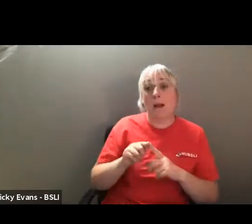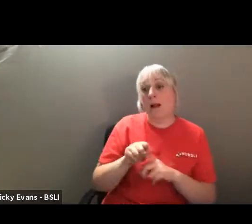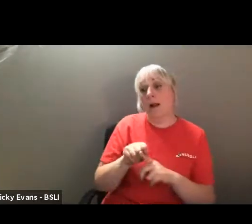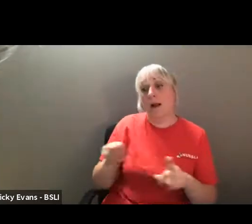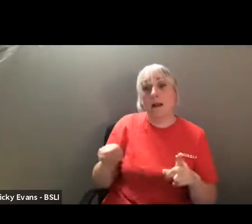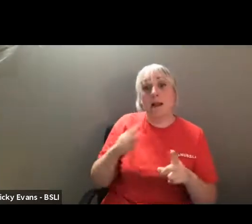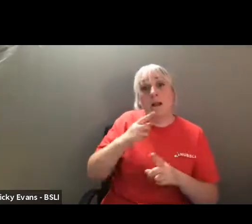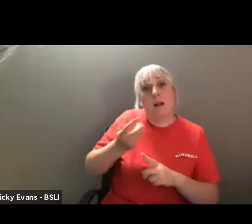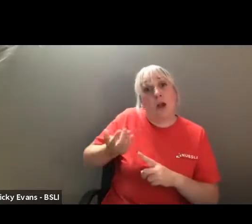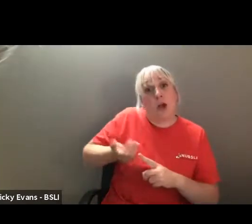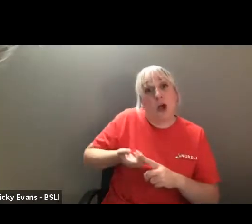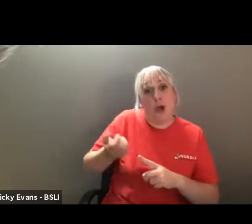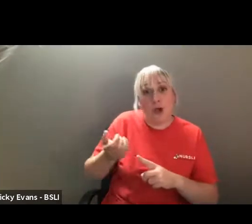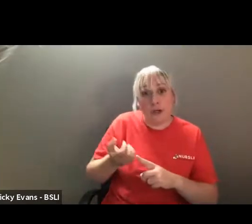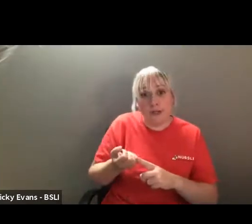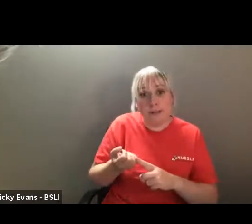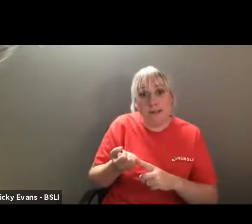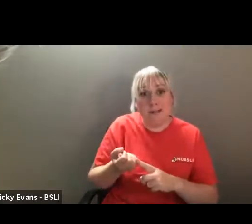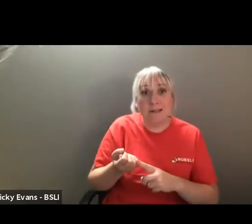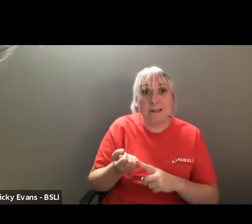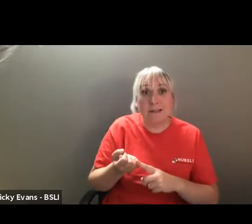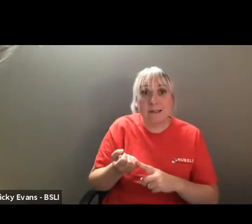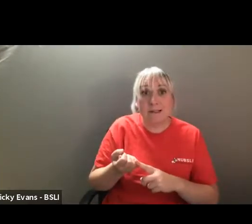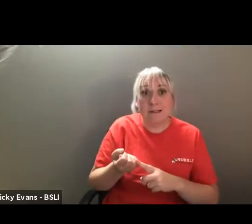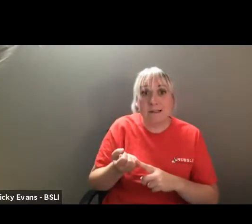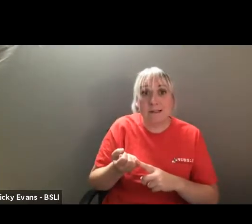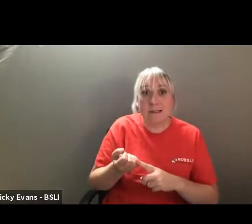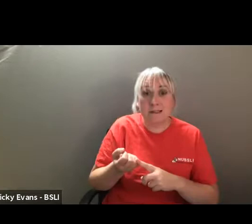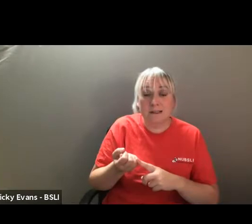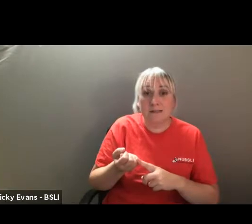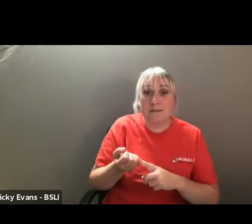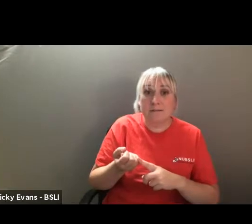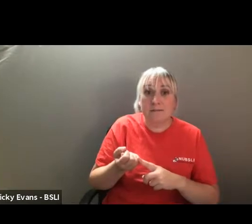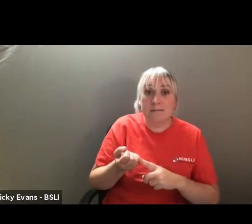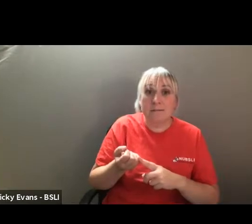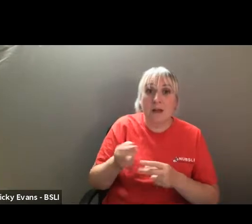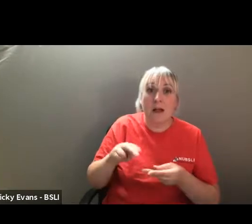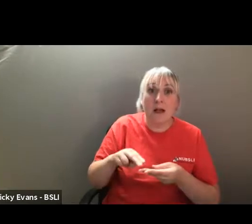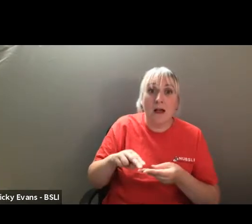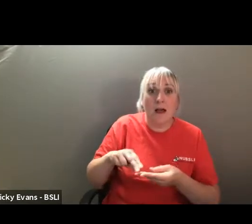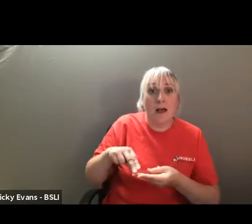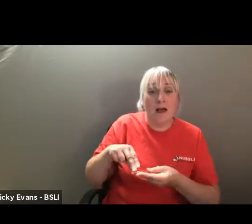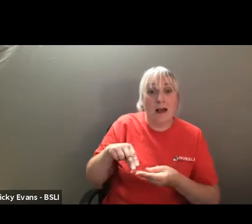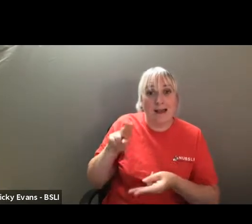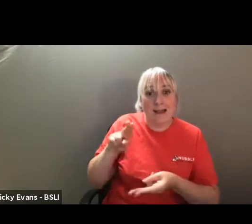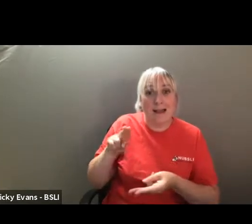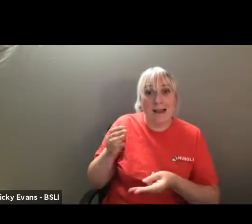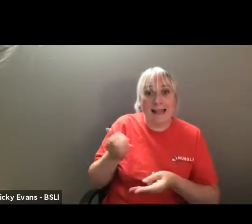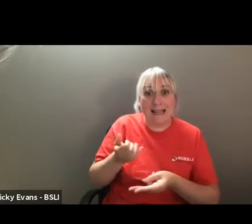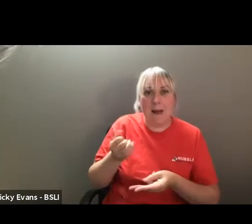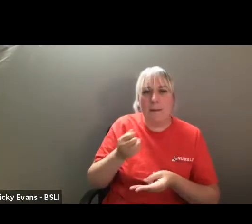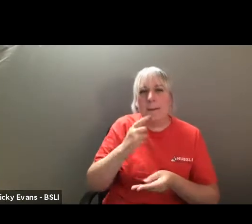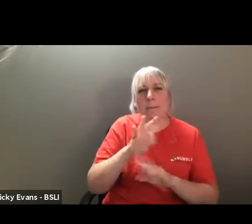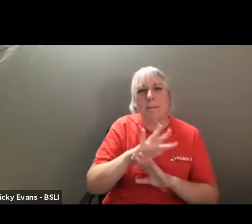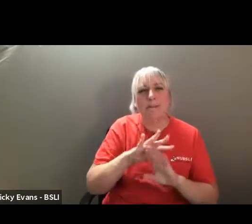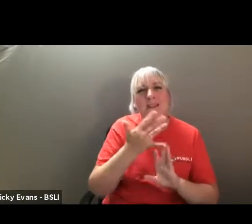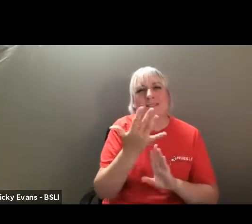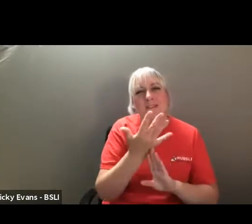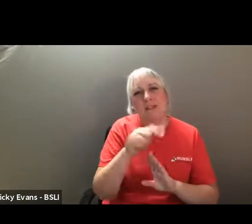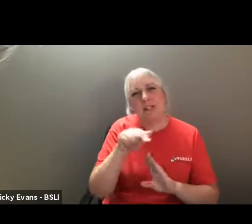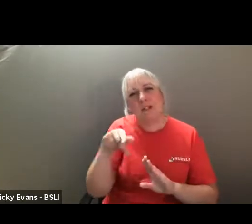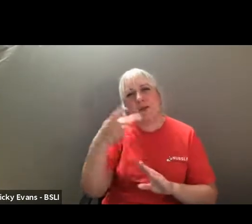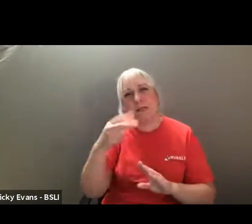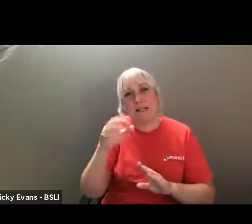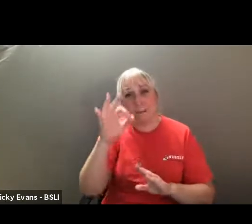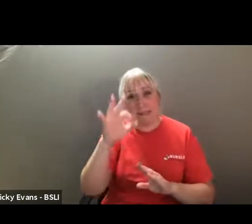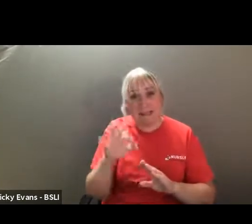level of, who had access to a higher level of income security, so about 15 to 20%